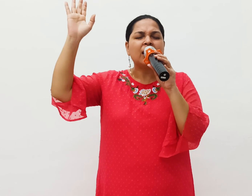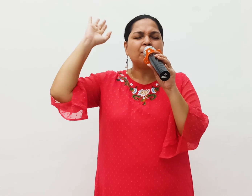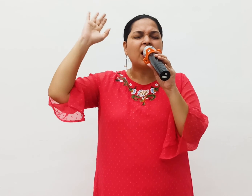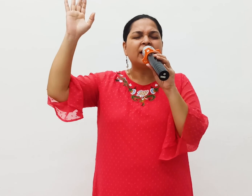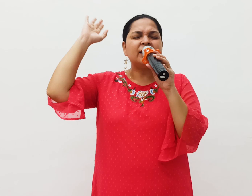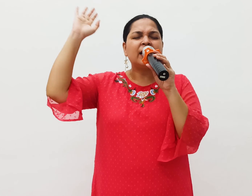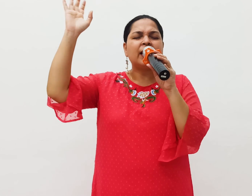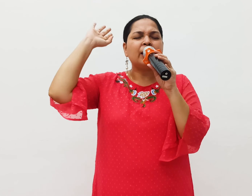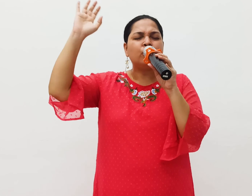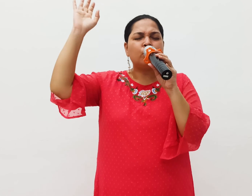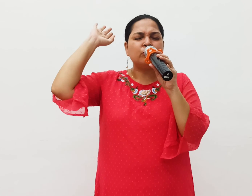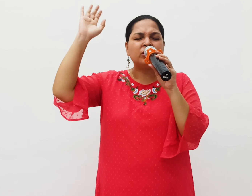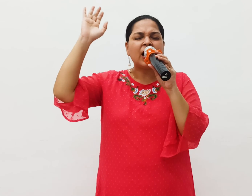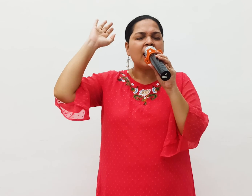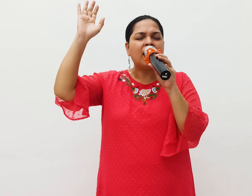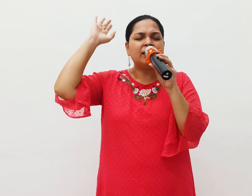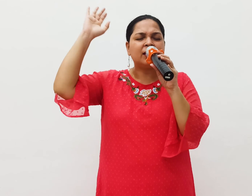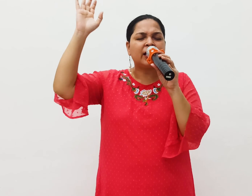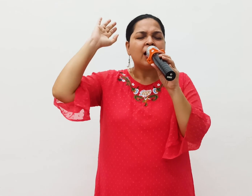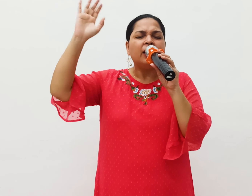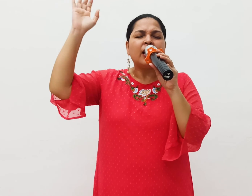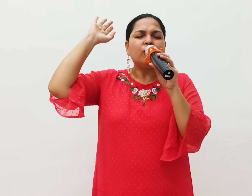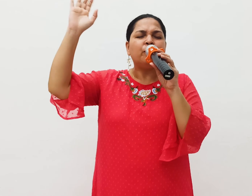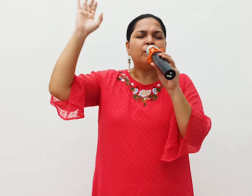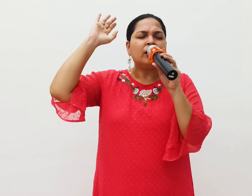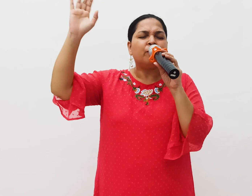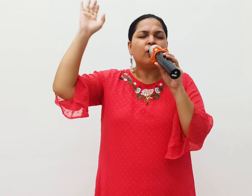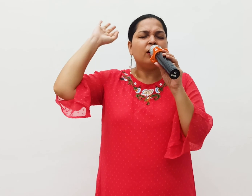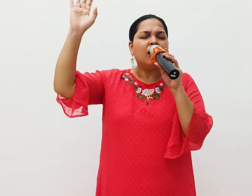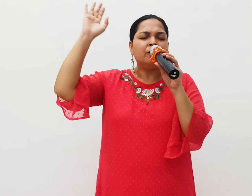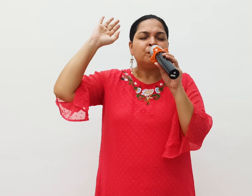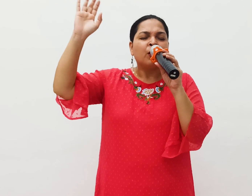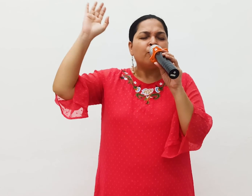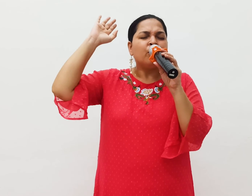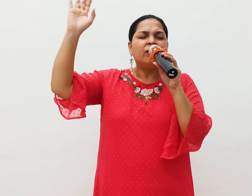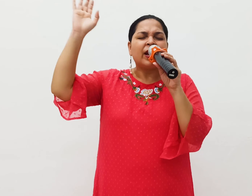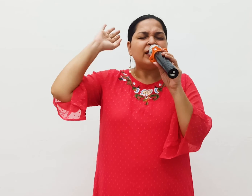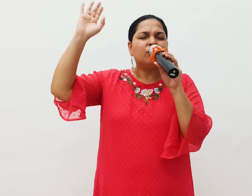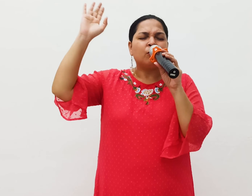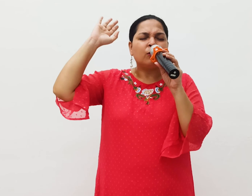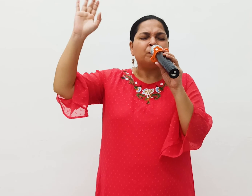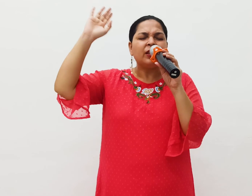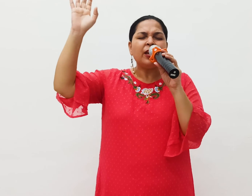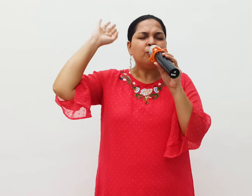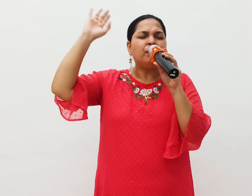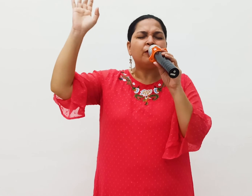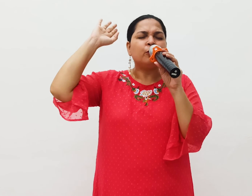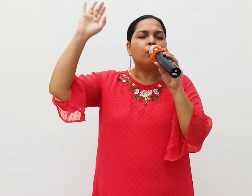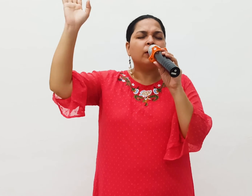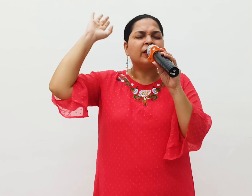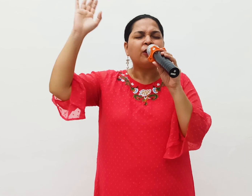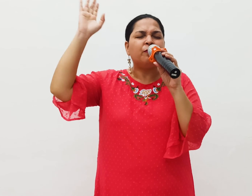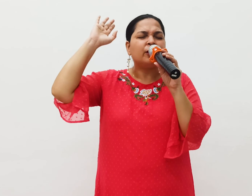Skitalabo Kratapta Giseta Intrabo Si Ahantradi. Thank you, Father, for your love, for your grace, O Lord. Thank you,